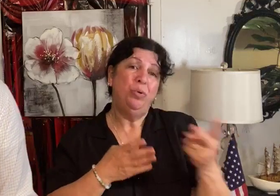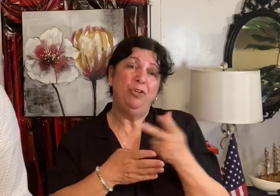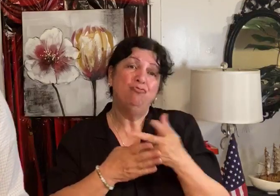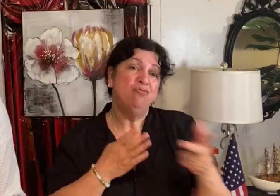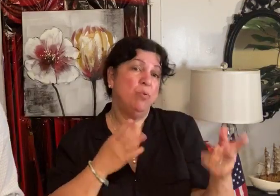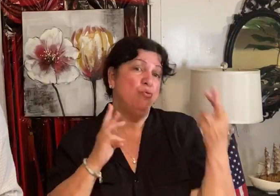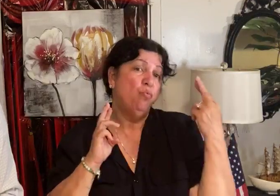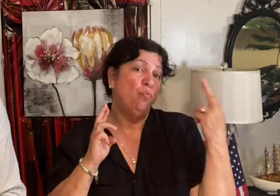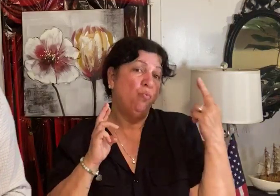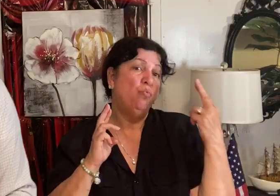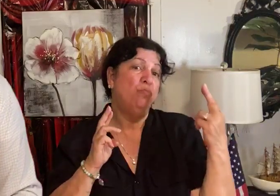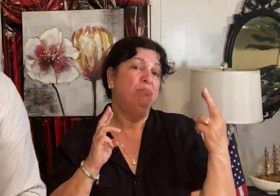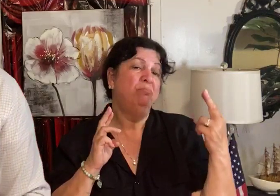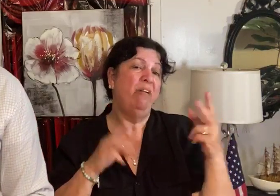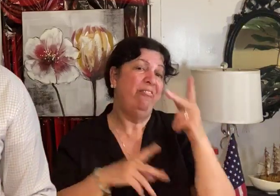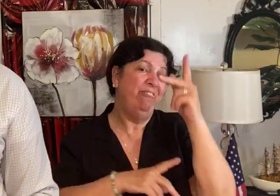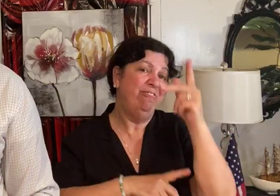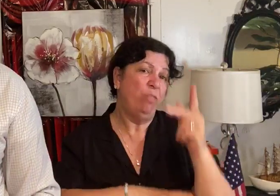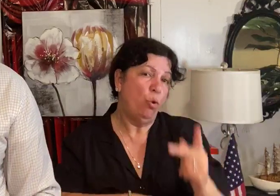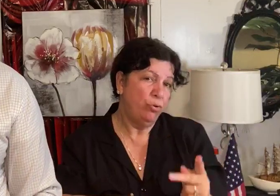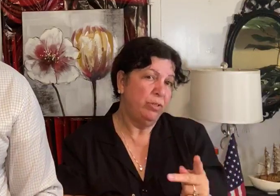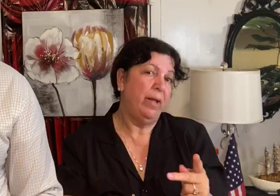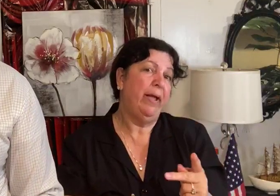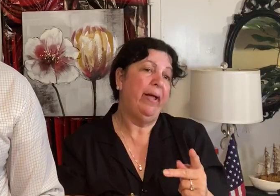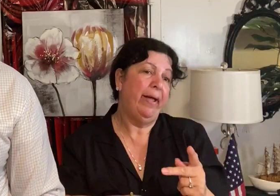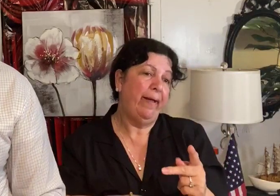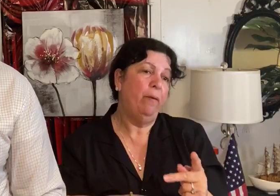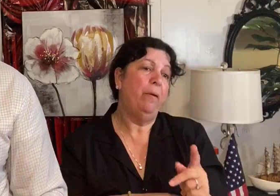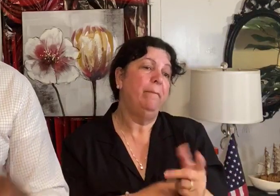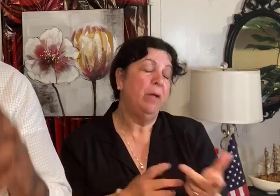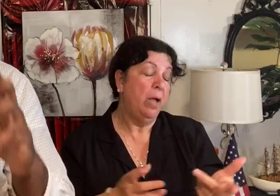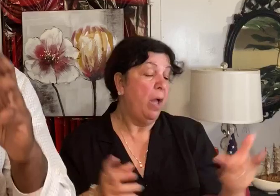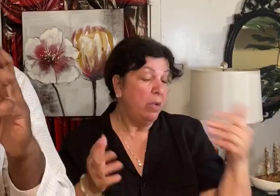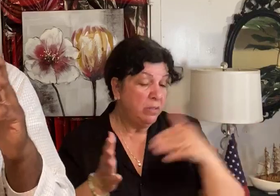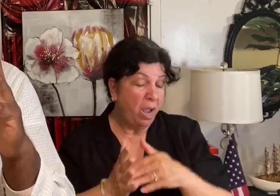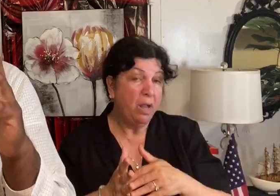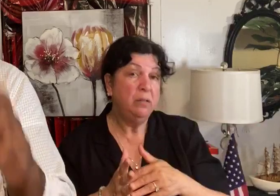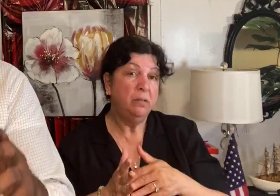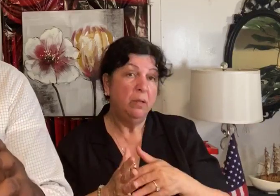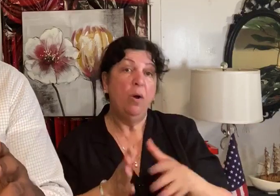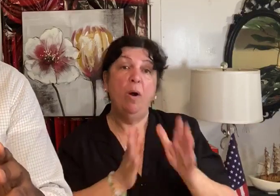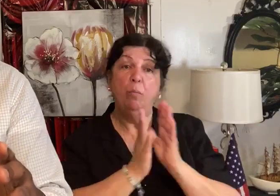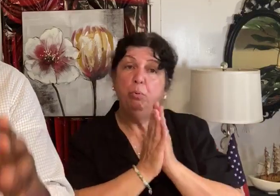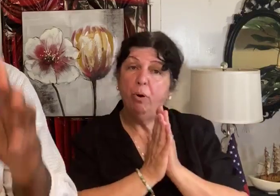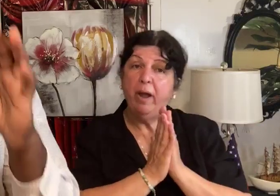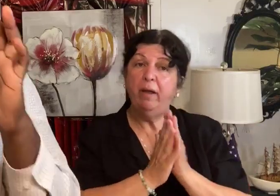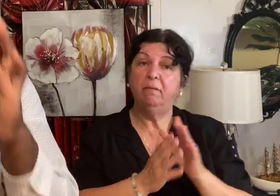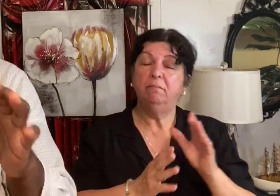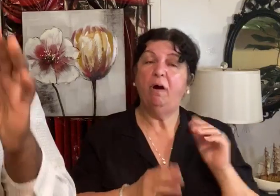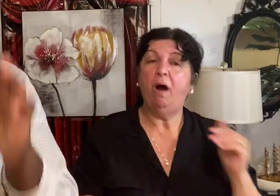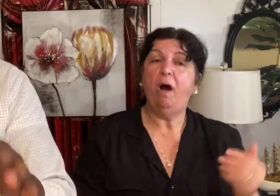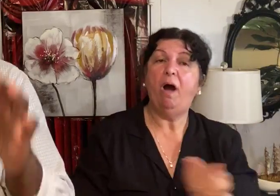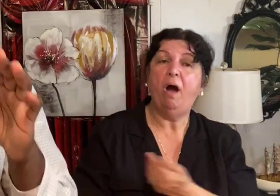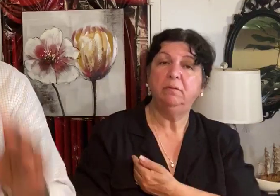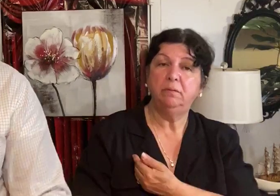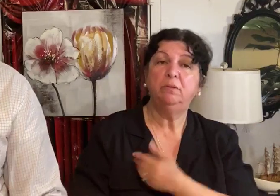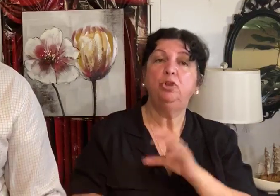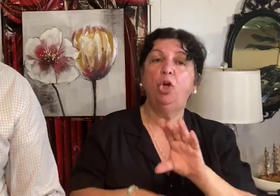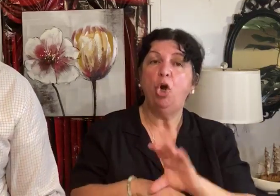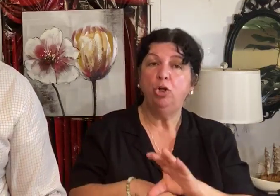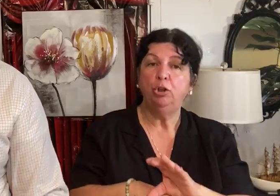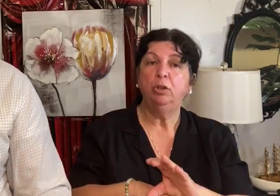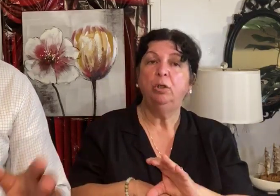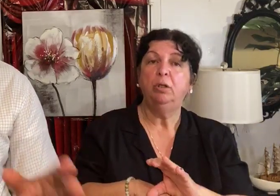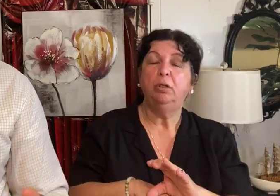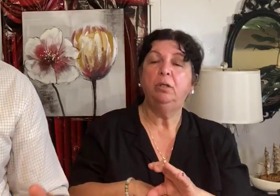tuned. The announcements are coming fast and furious. All right. Again, we're asking for people to pray for our church. We are actively looking